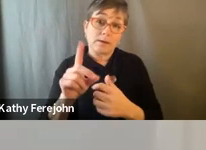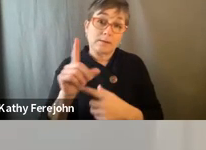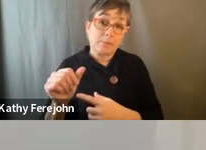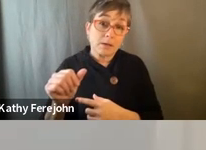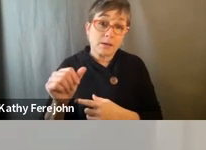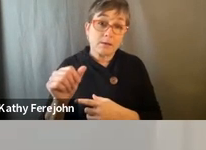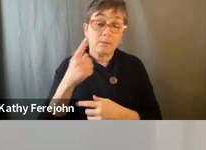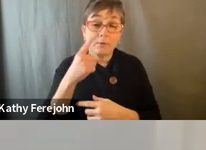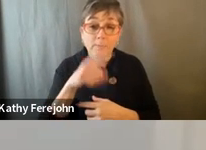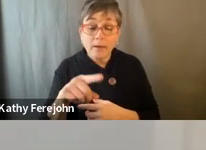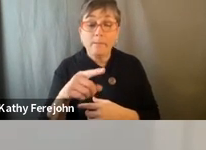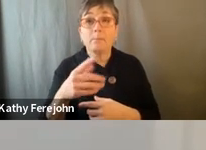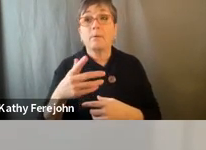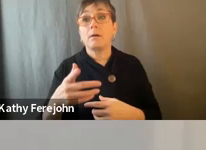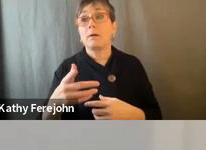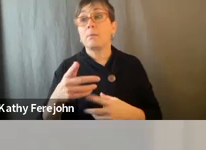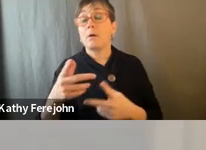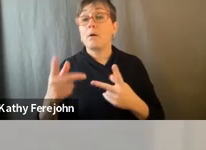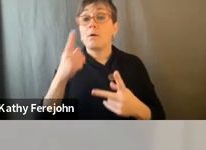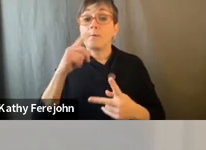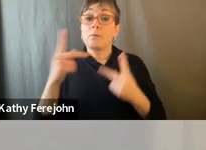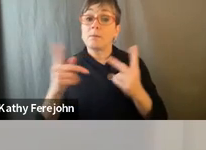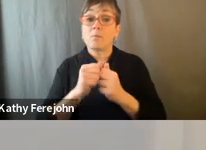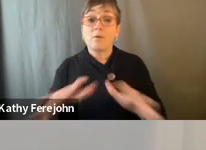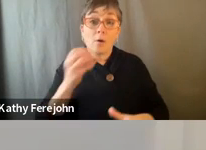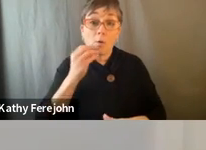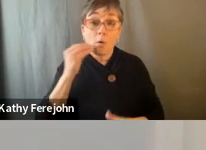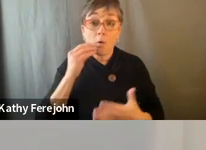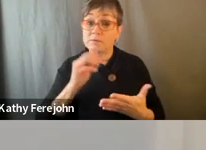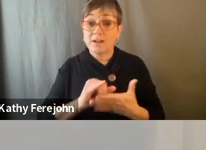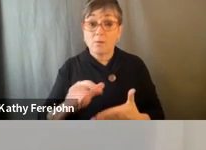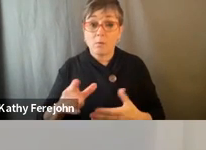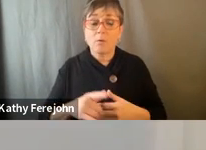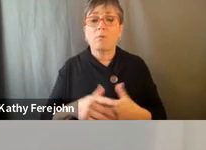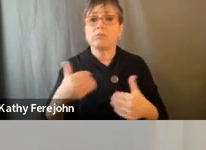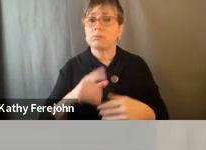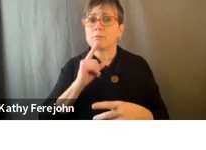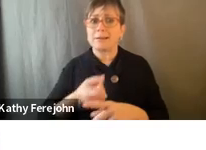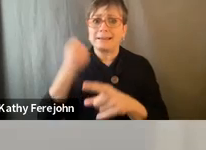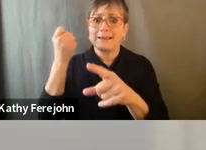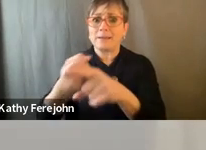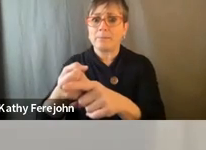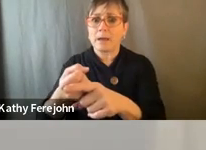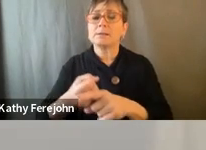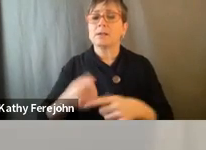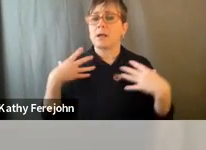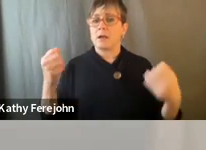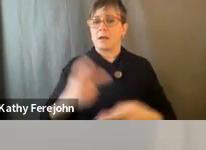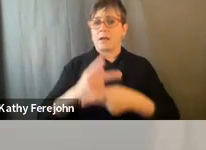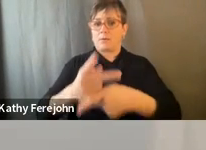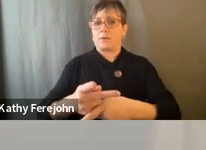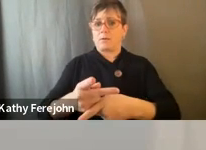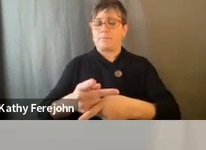for the homeless community, has huge impacts on healthcare outcomes. It also applies for